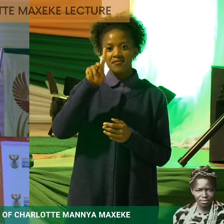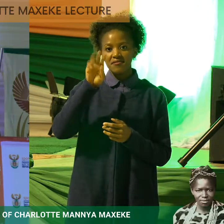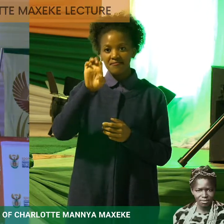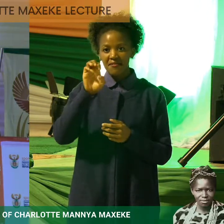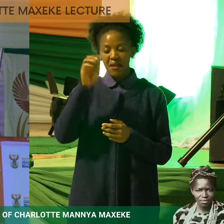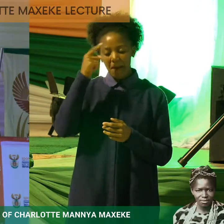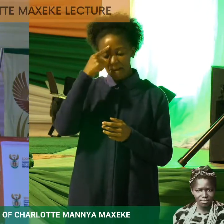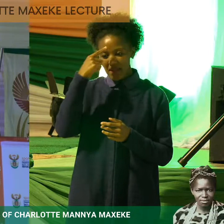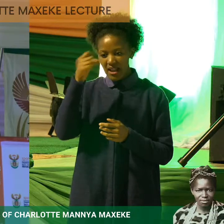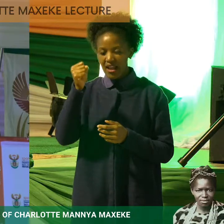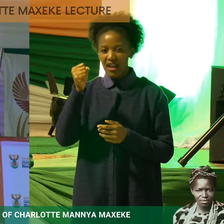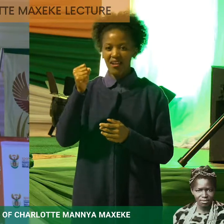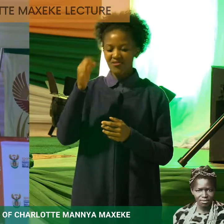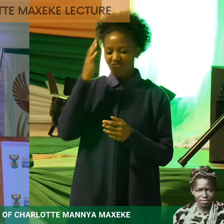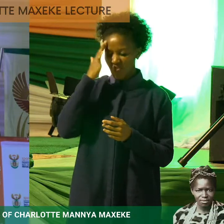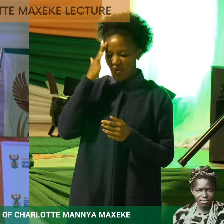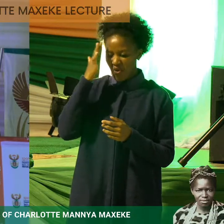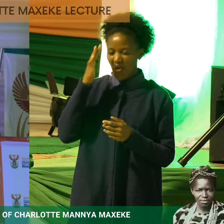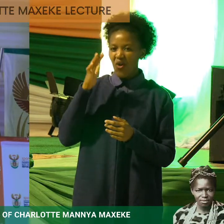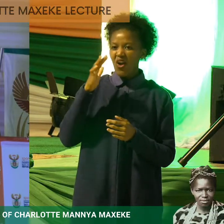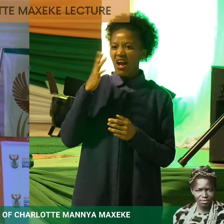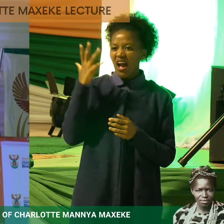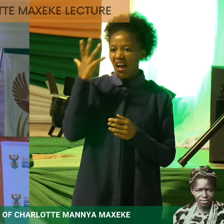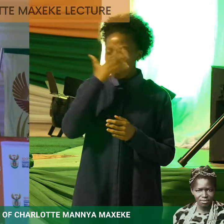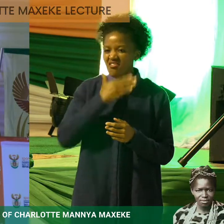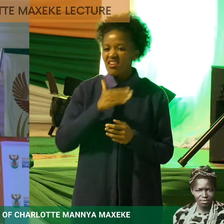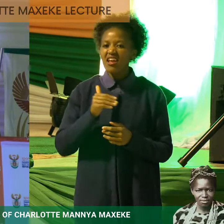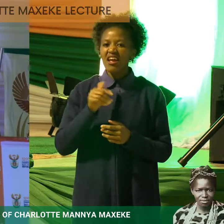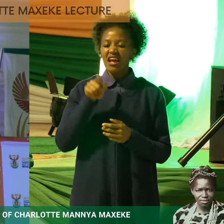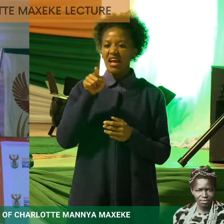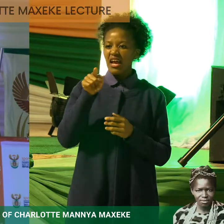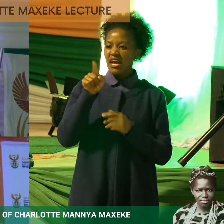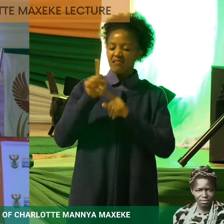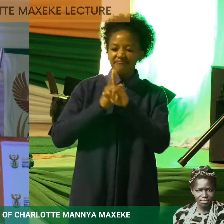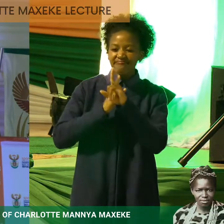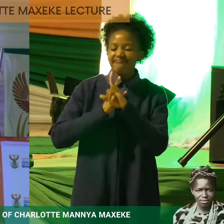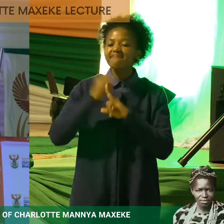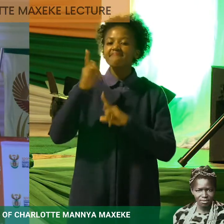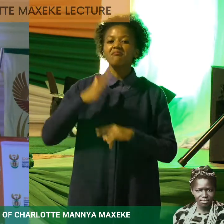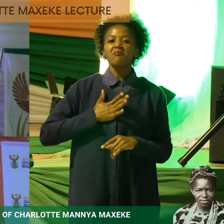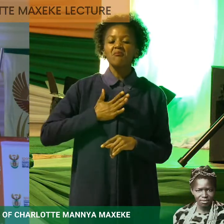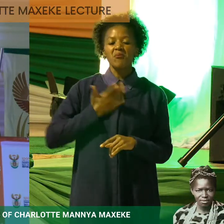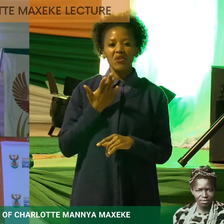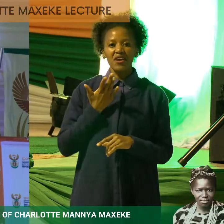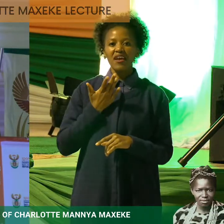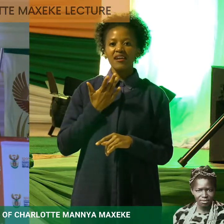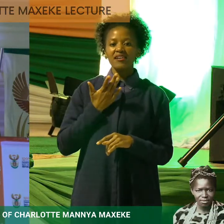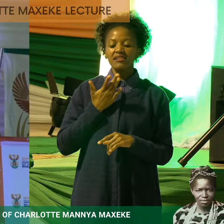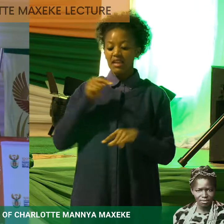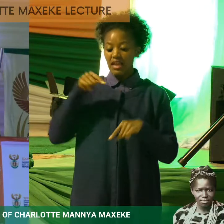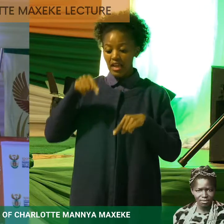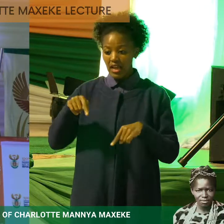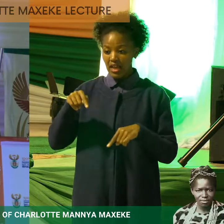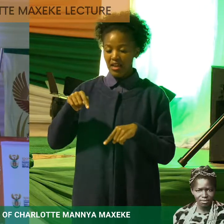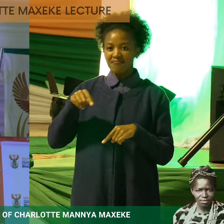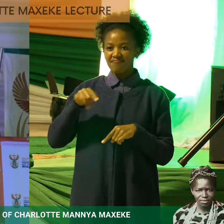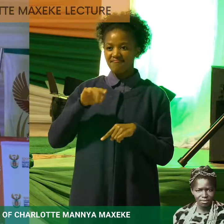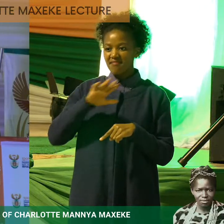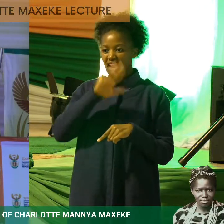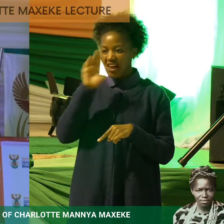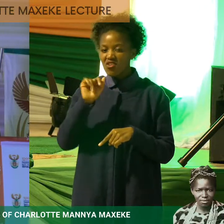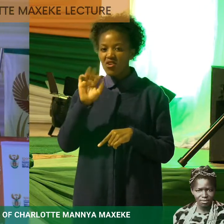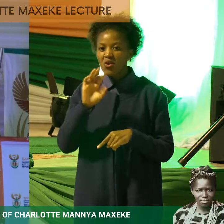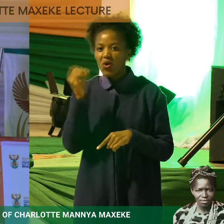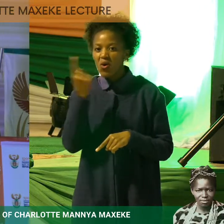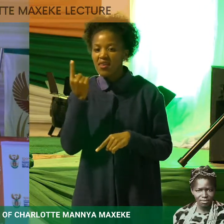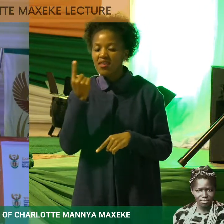She had the best interest of Africans, and she wanted to see Africans making it continentally and, of course, internationally.